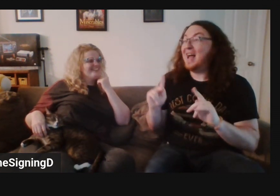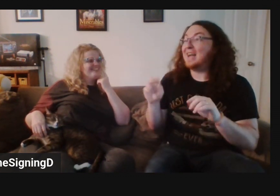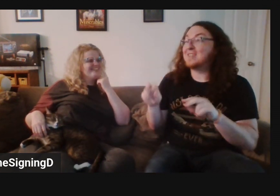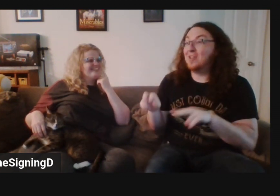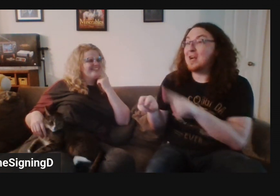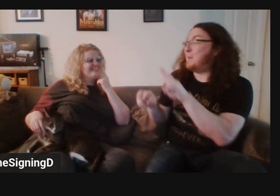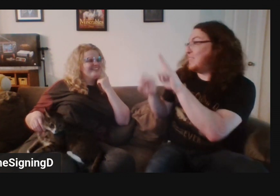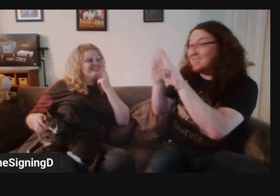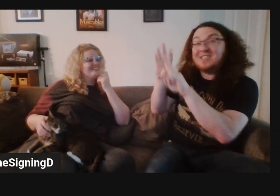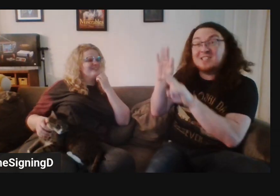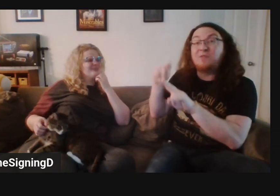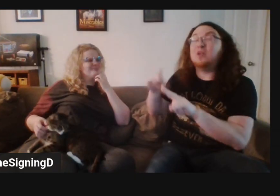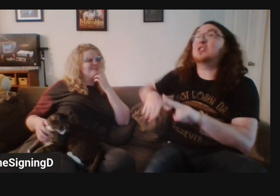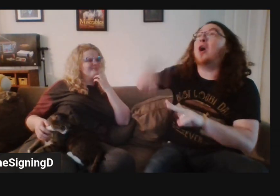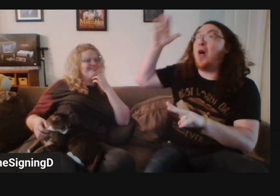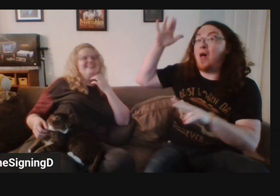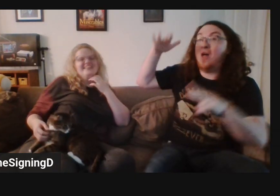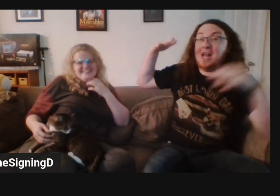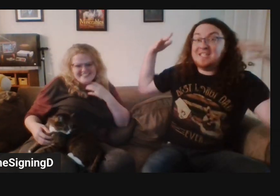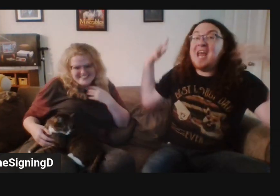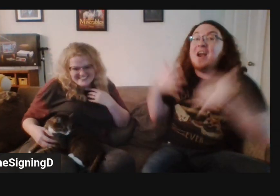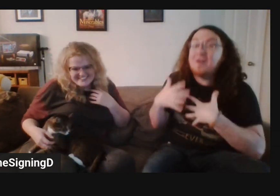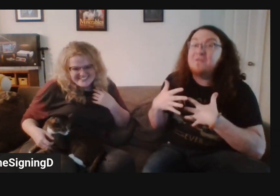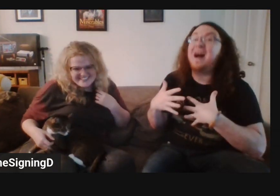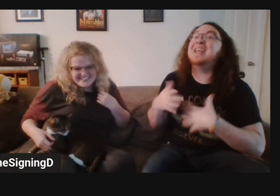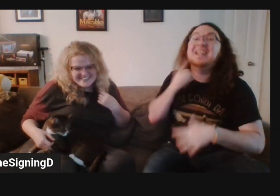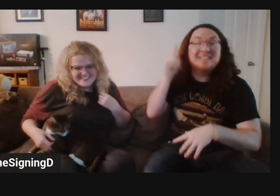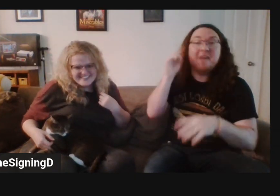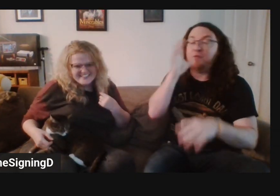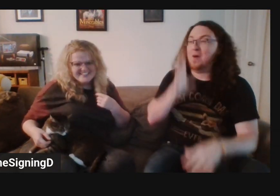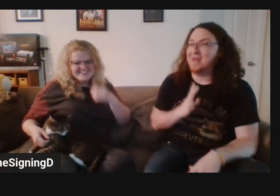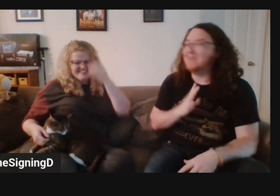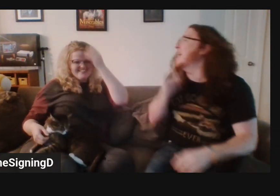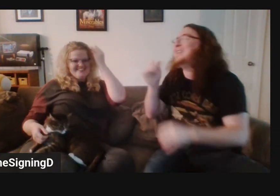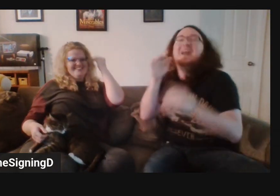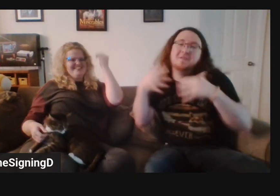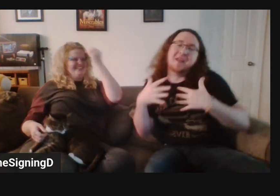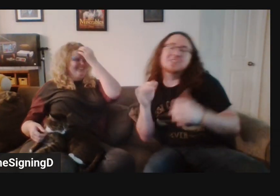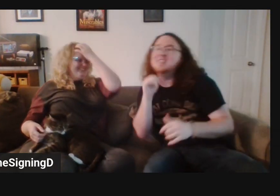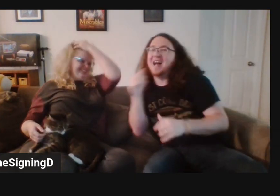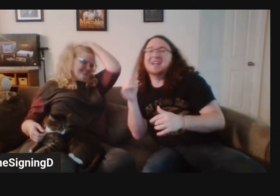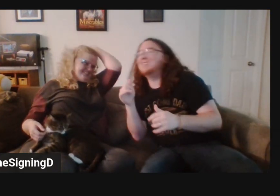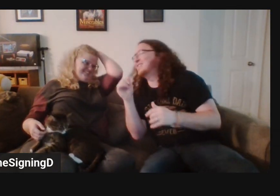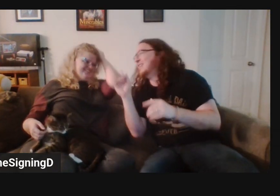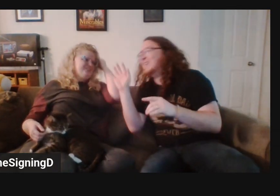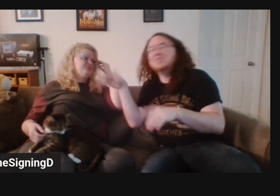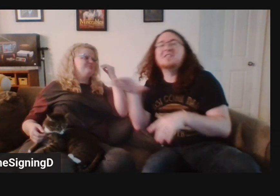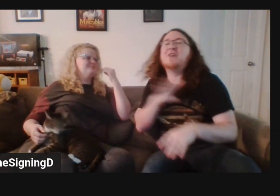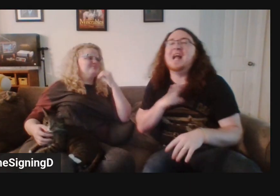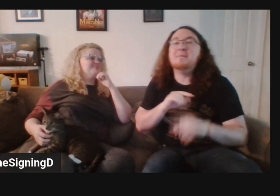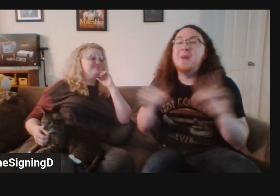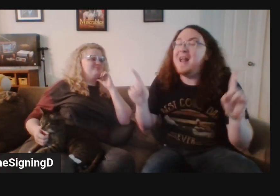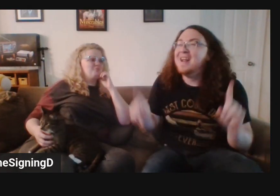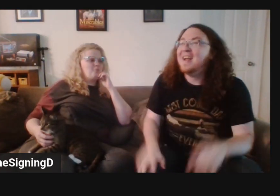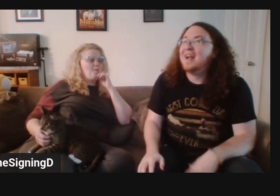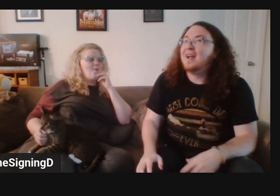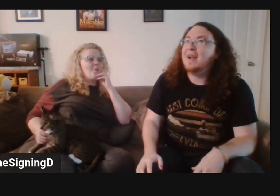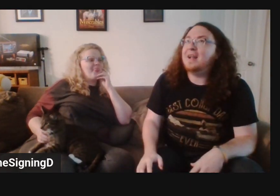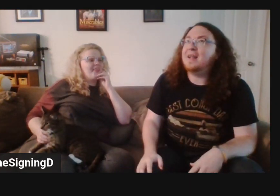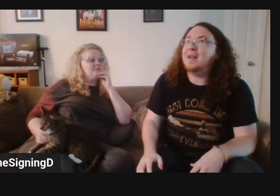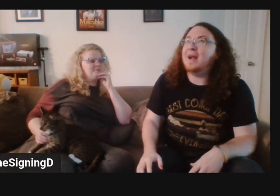people has to look up at this 6-foot-tall, terrifying deaf woman. Not terrified. She's not. She's fine.